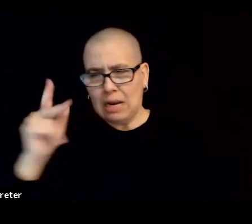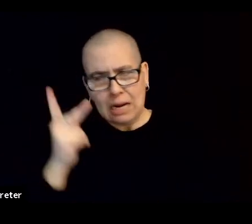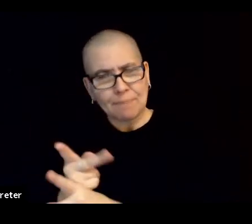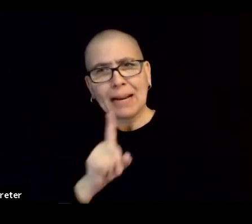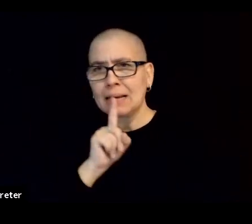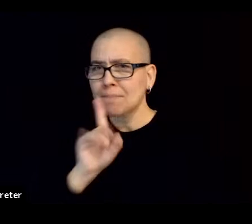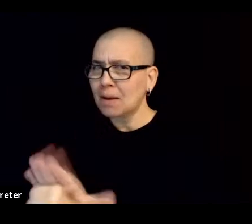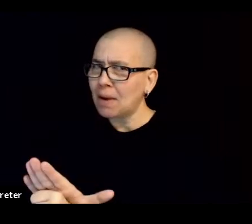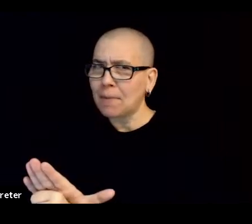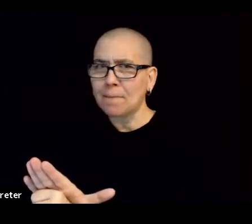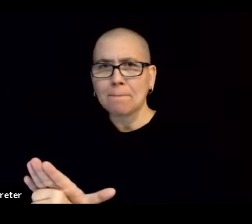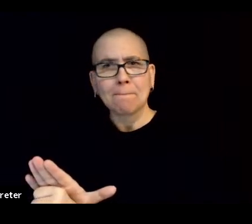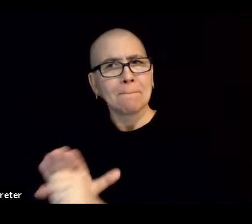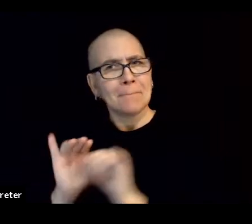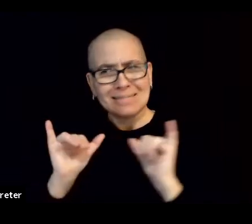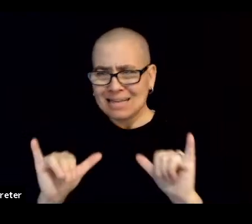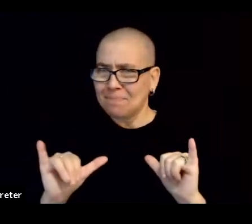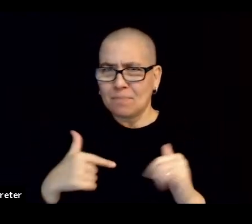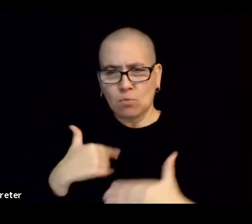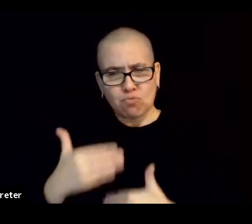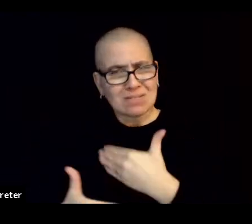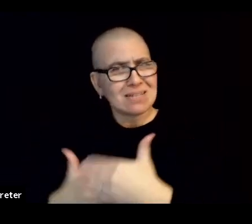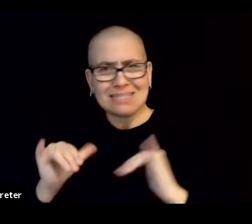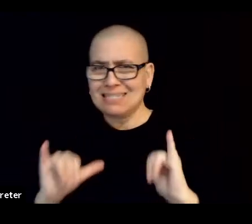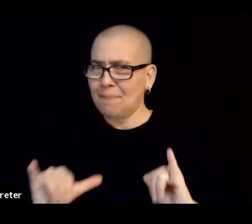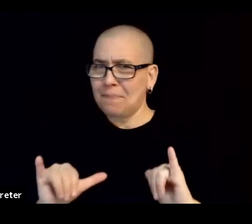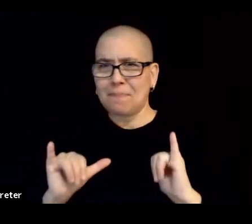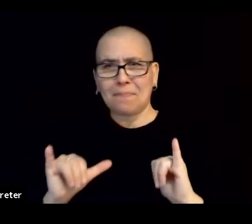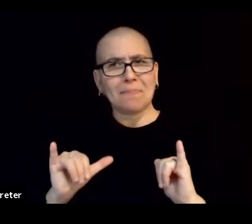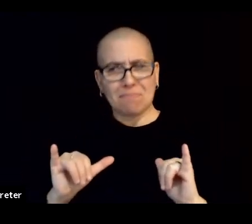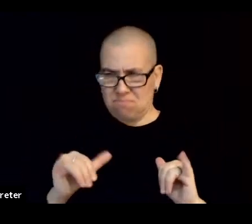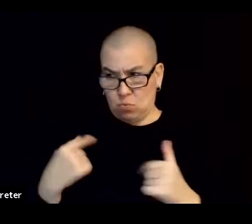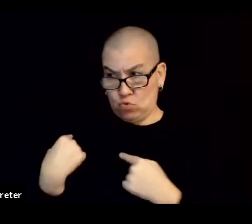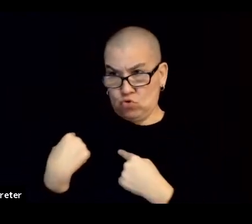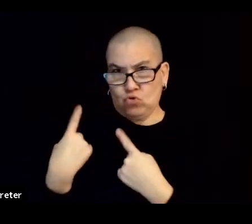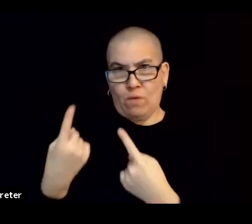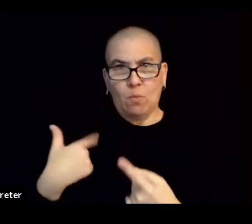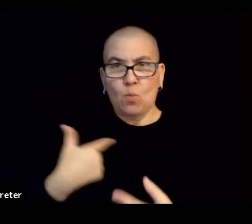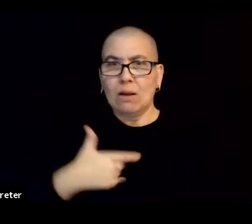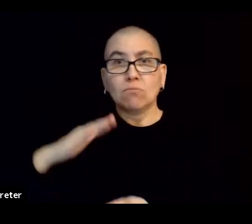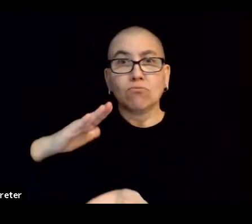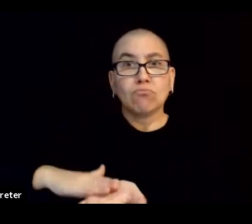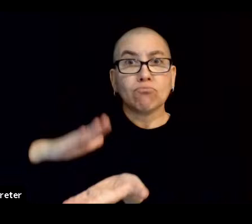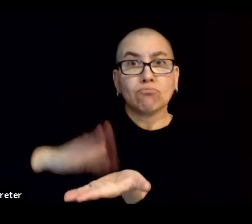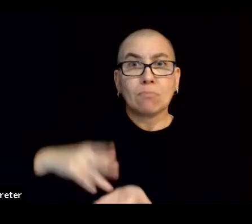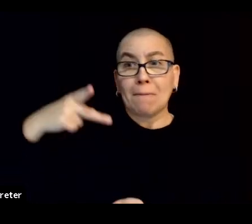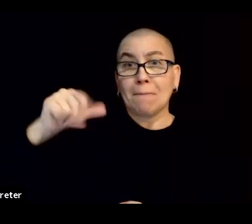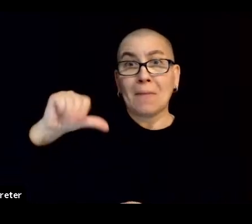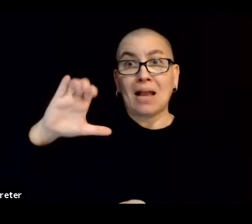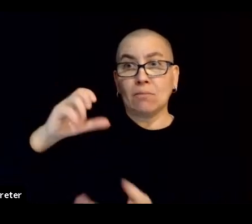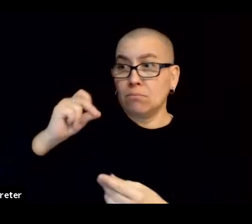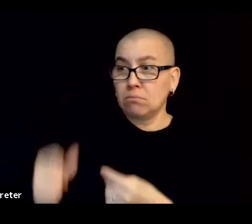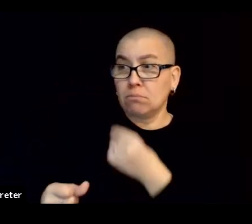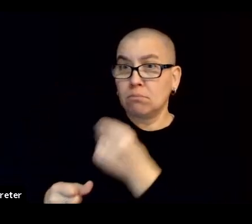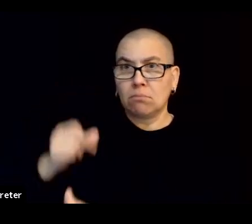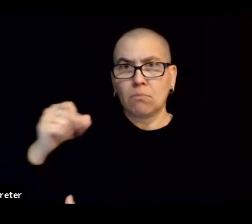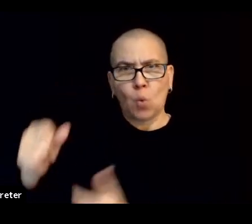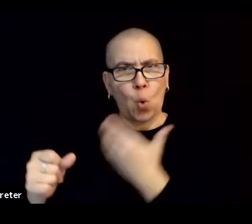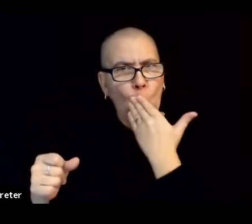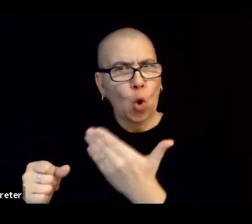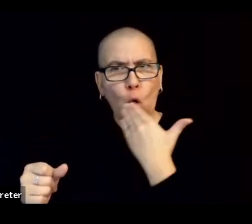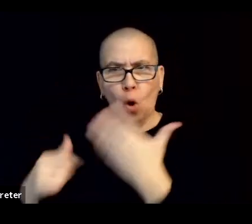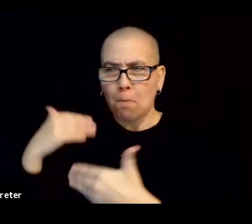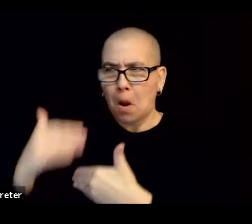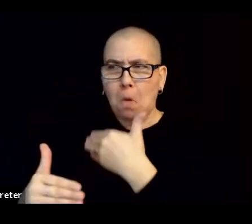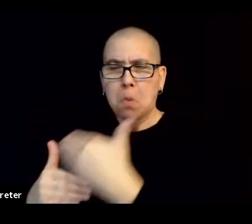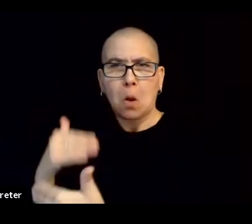manner, more efficiently. But the priority is still to vaccinate for phase 1A. And it really depends on